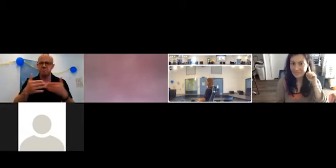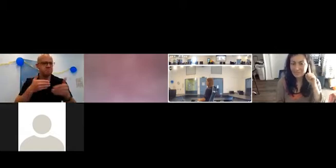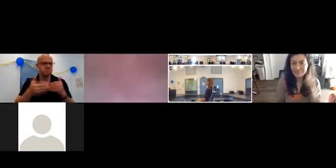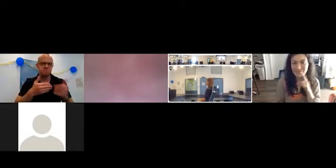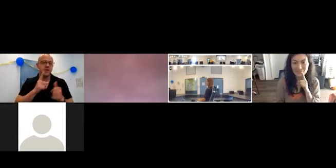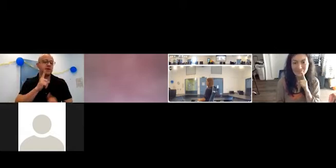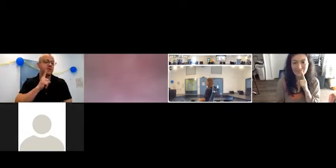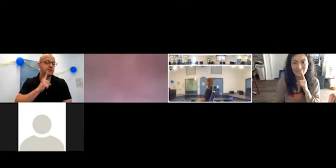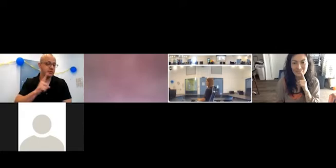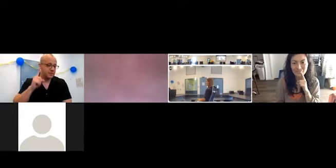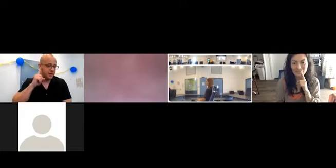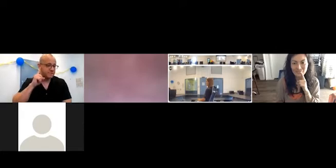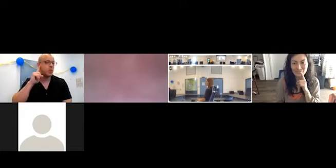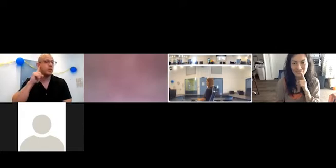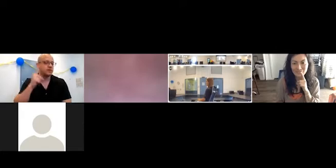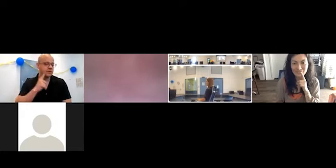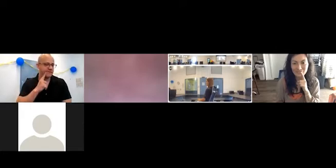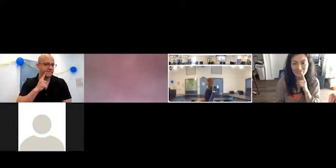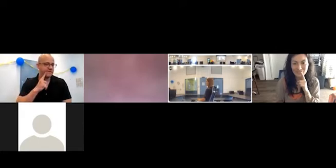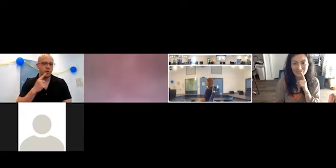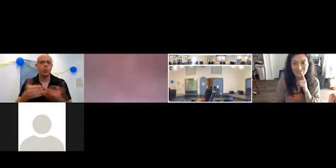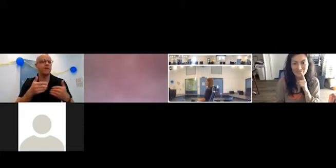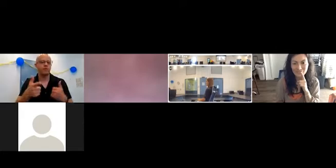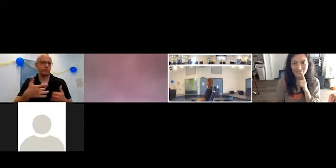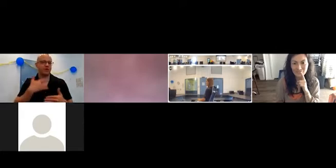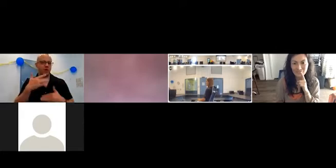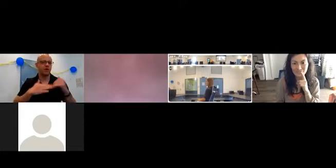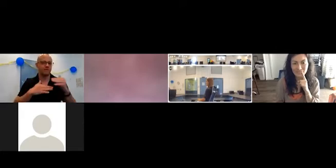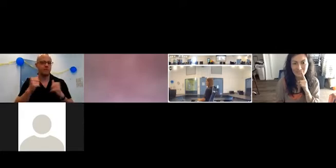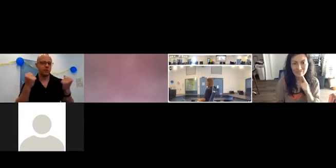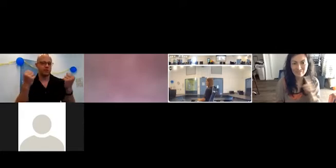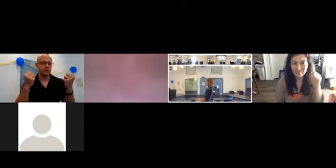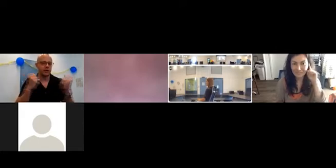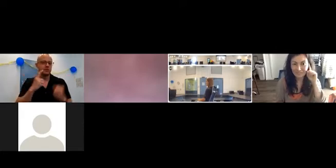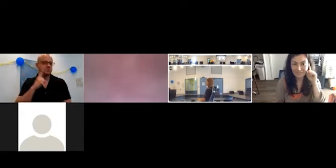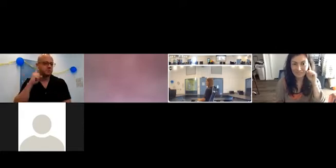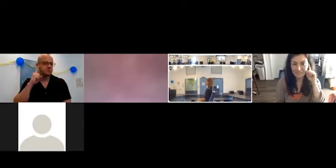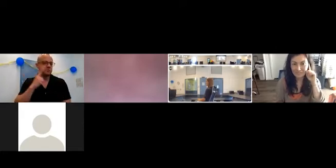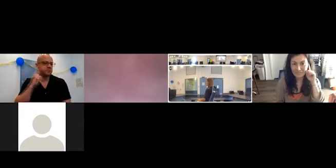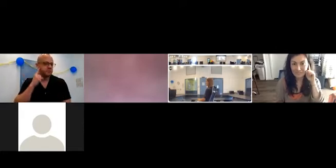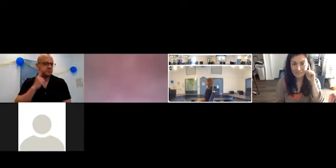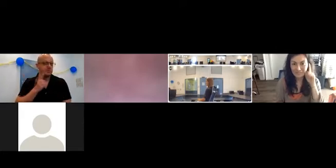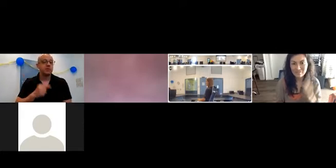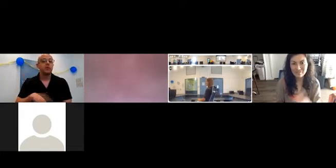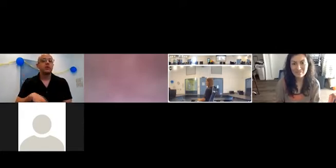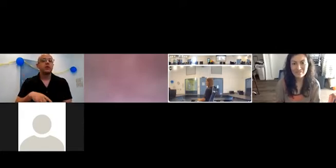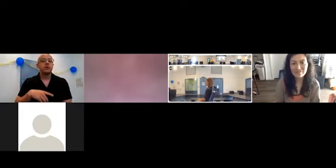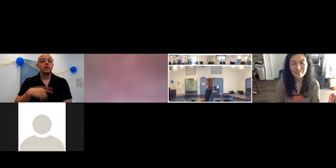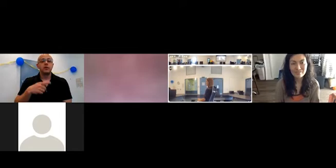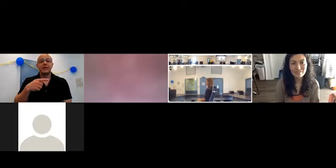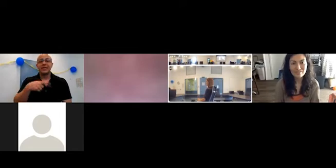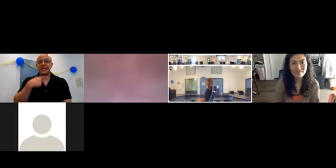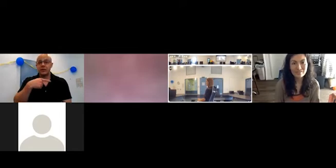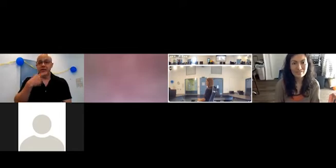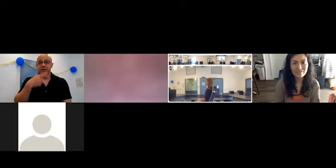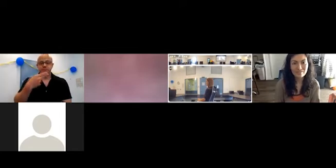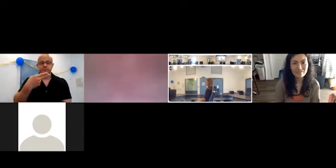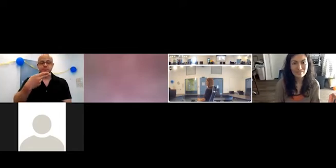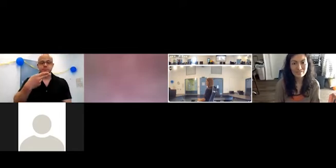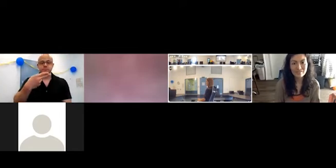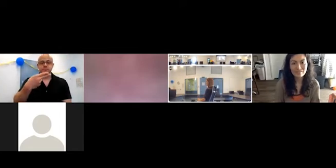Or deaf. It doesn't matter. Ear to chin, chin to ear, whatever is more comfortable for you.